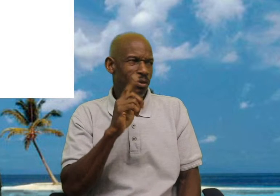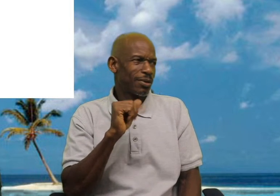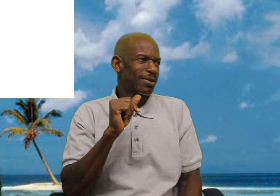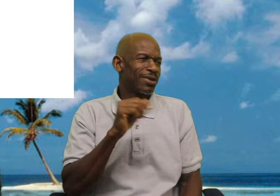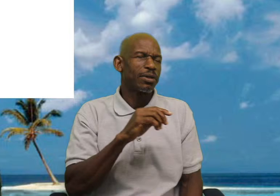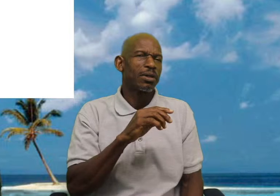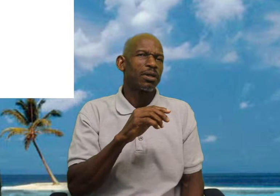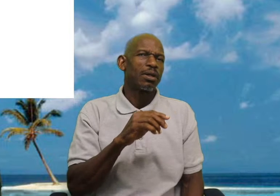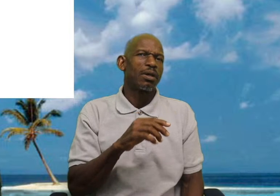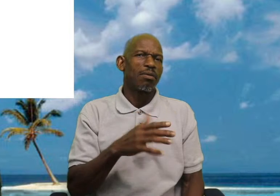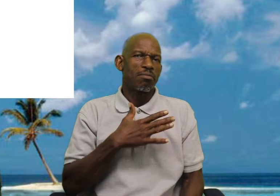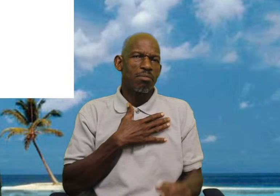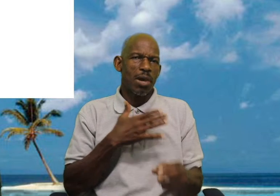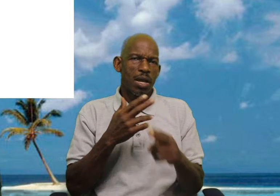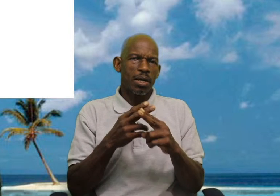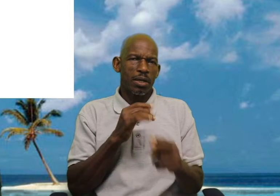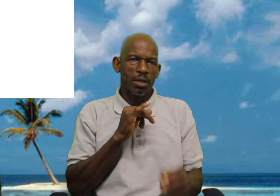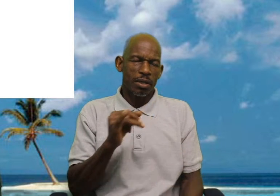Selwyn.